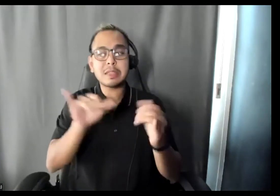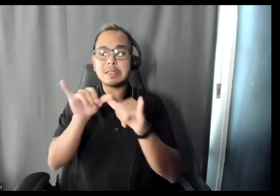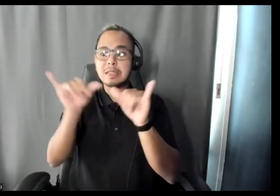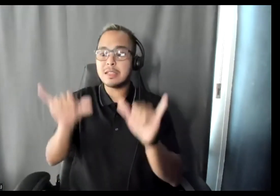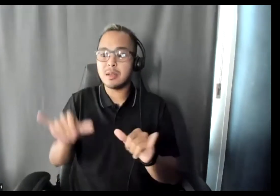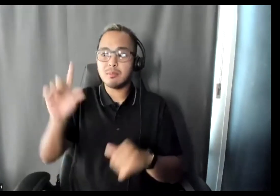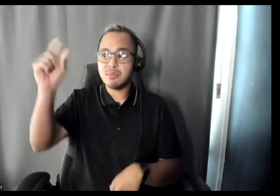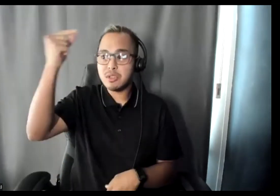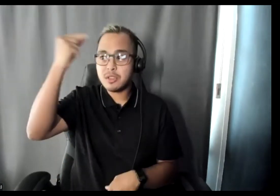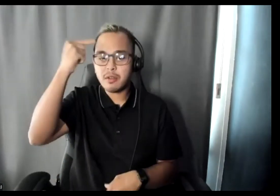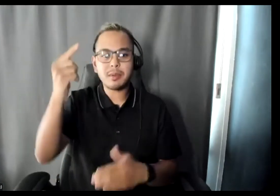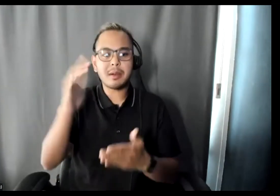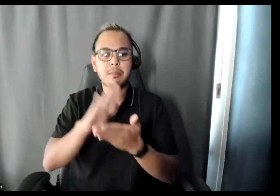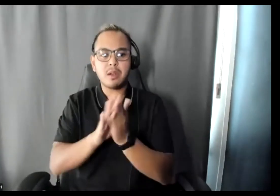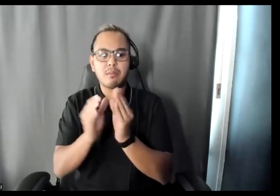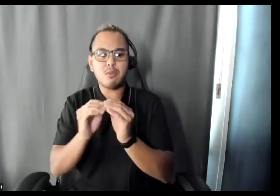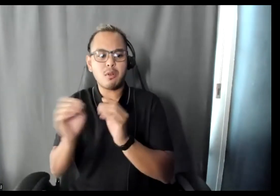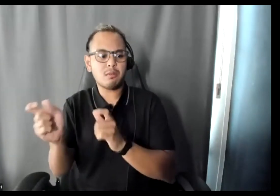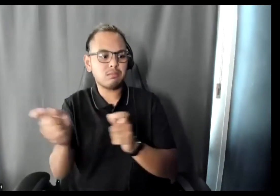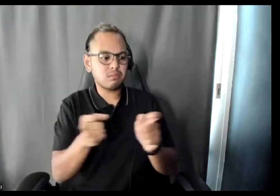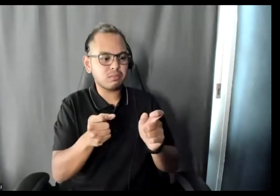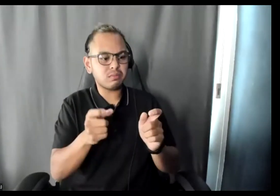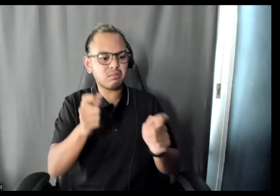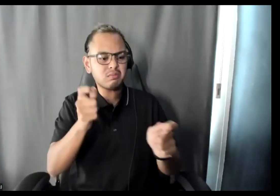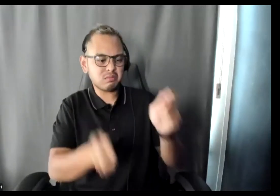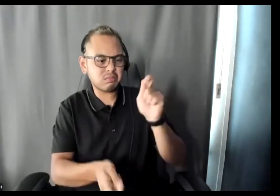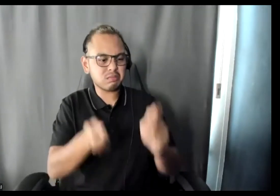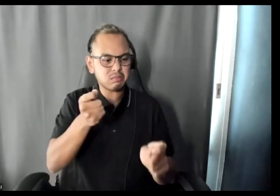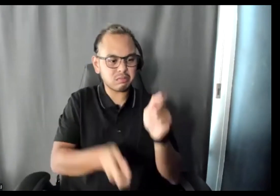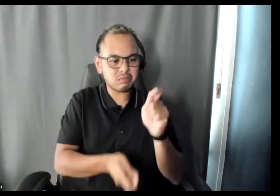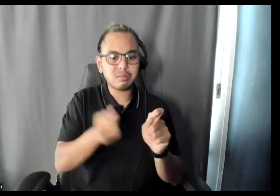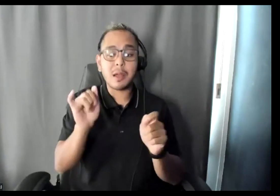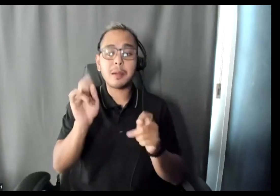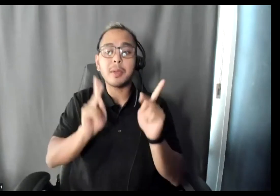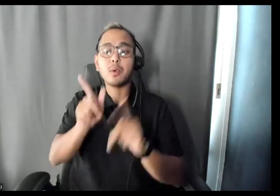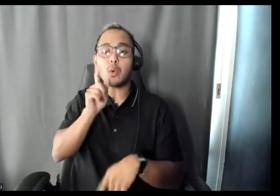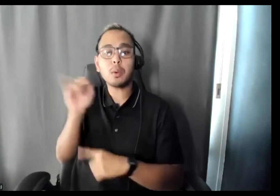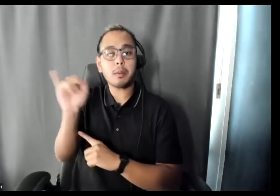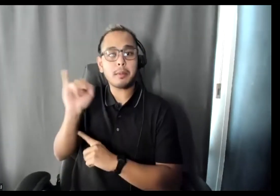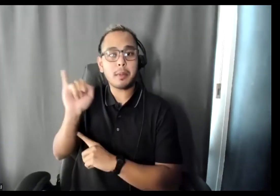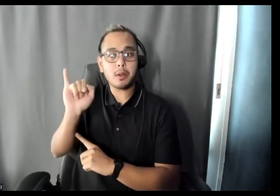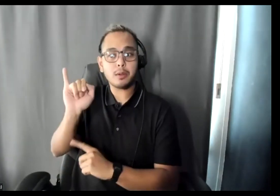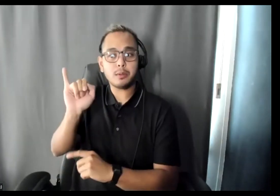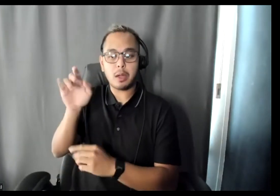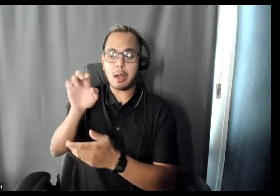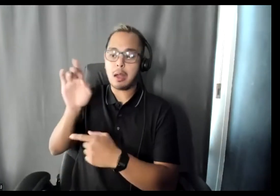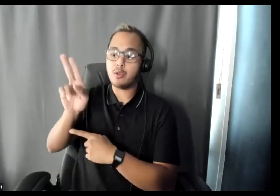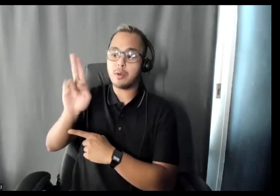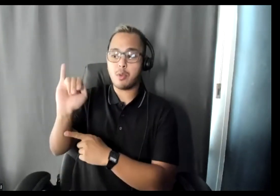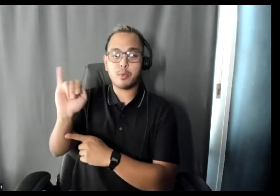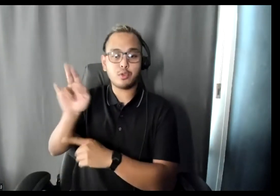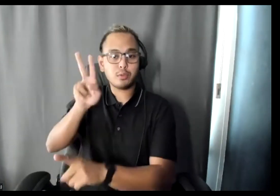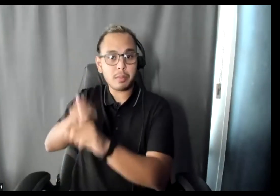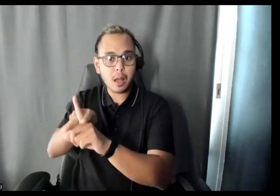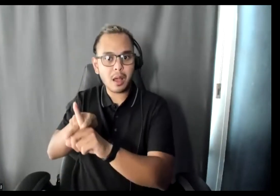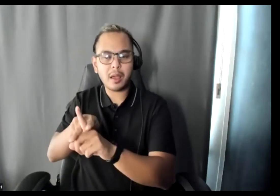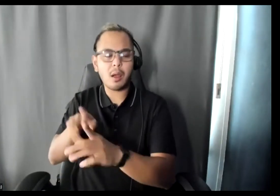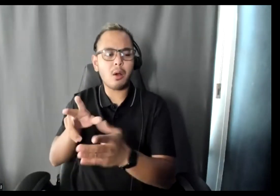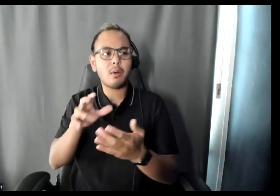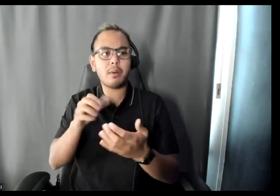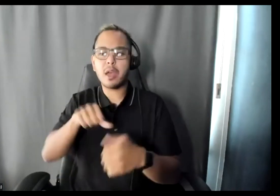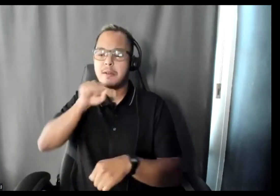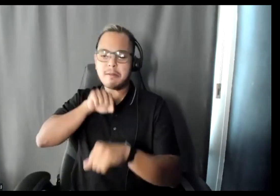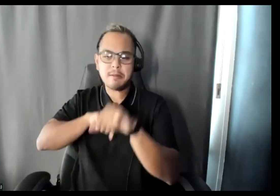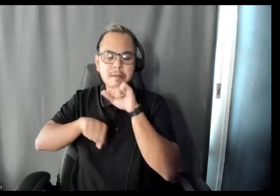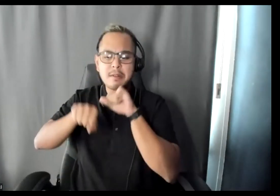that have been weaponized against them. Folks who are applying for unemployment insurance, and they're saying, I didn't realize it was this hard to do this. Why are they